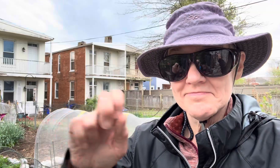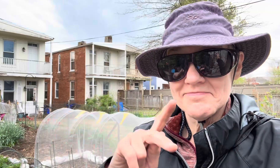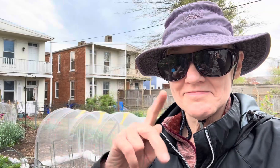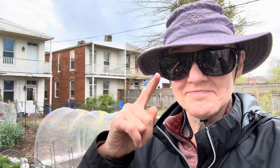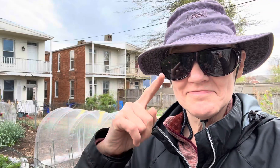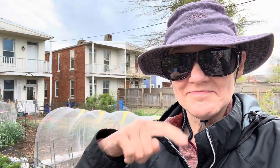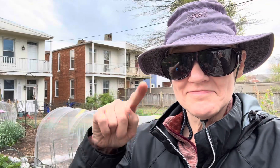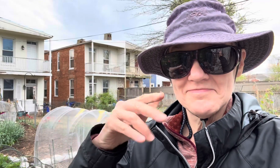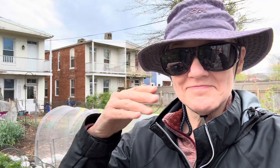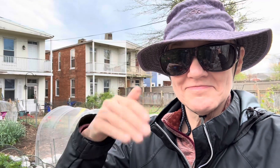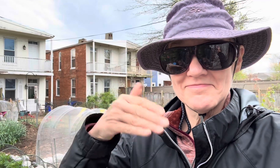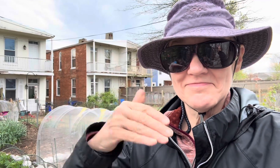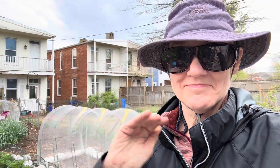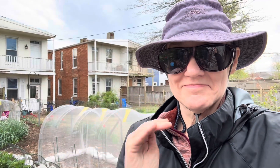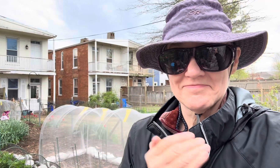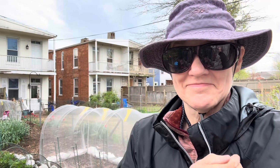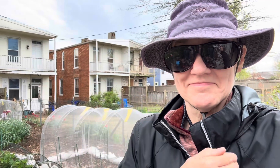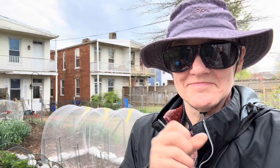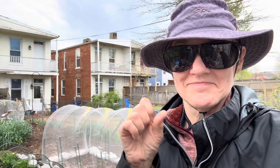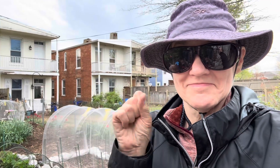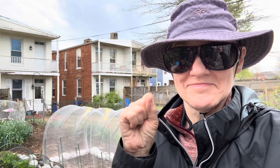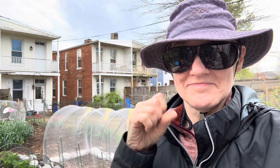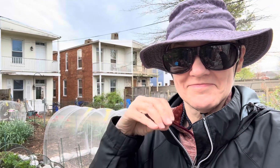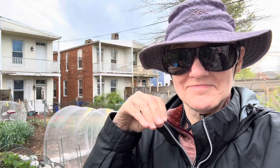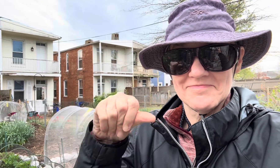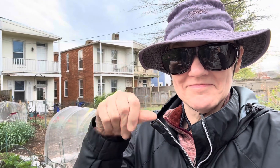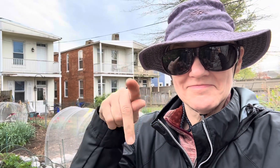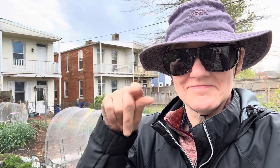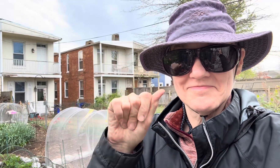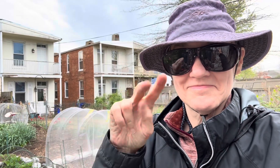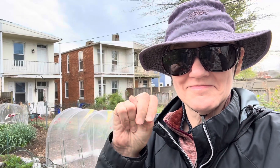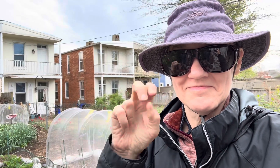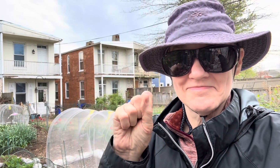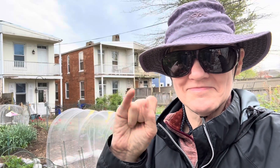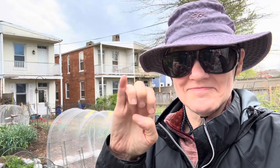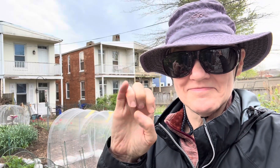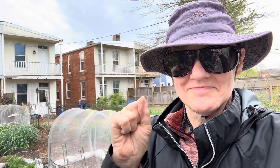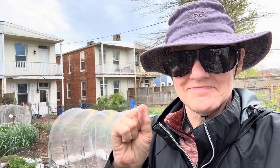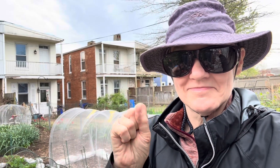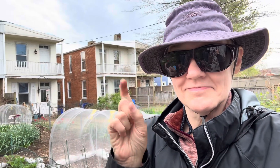Come back and check on our progress of our winter sown pansies.